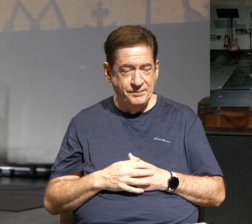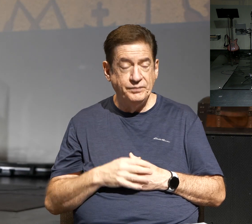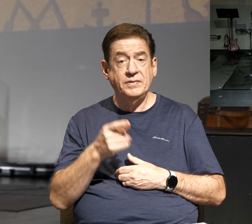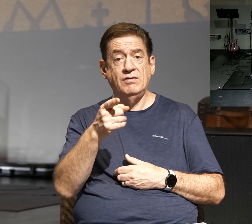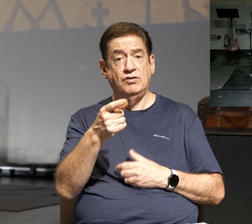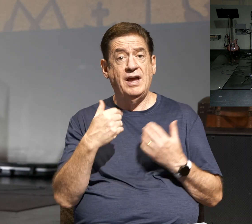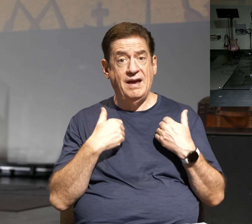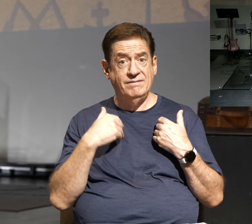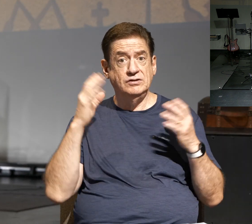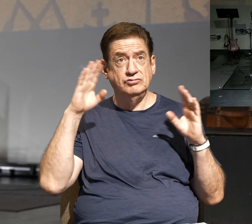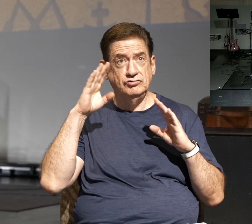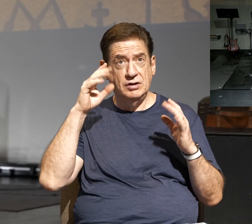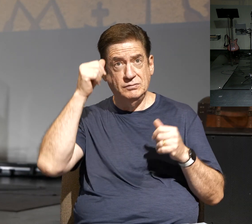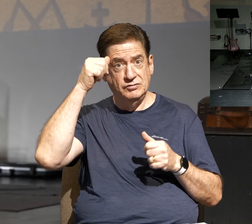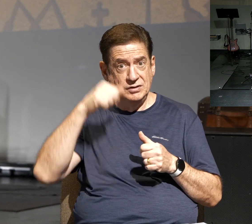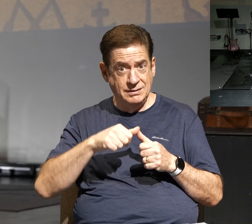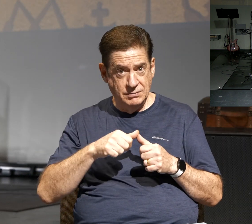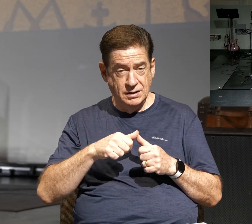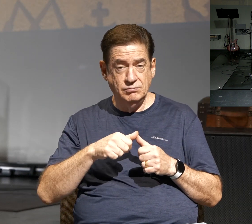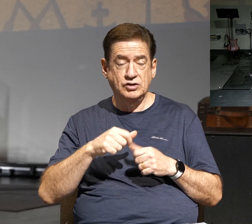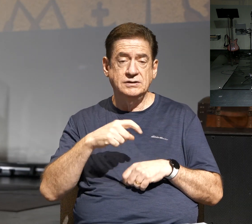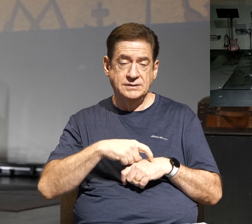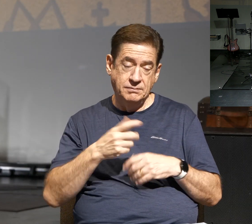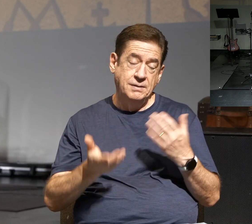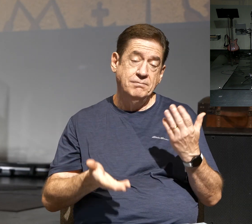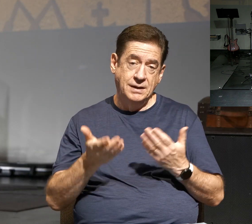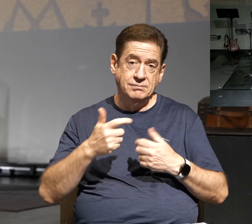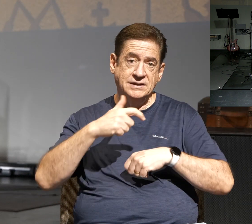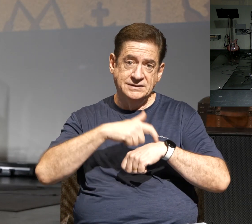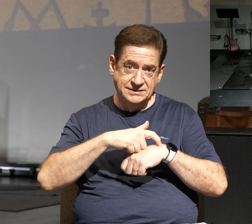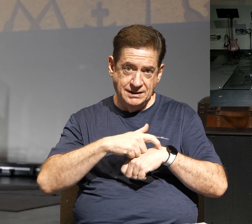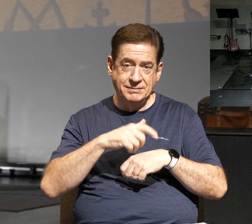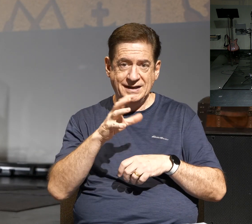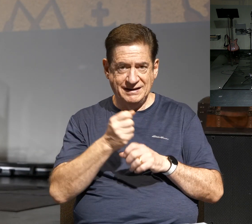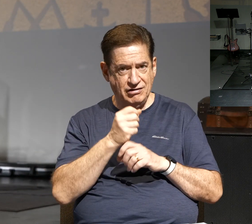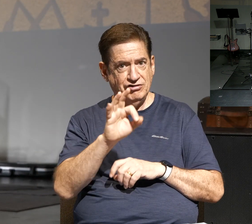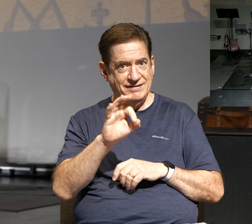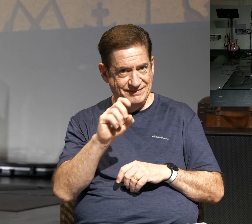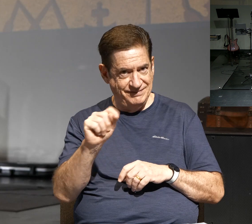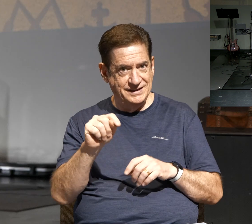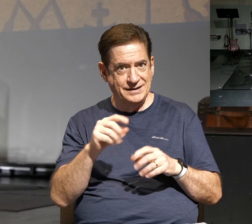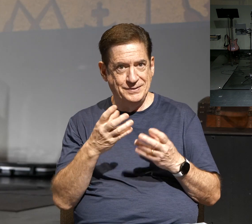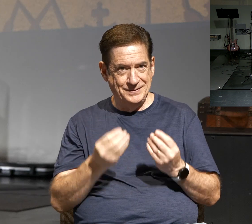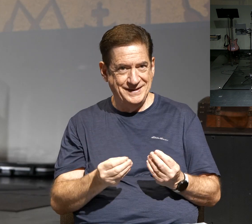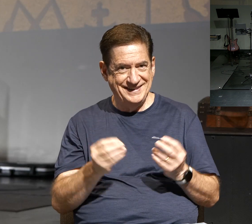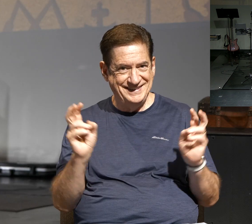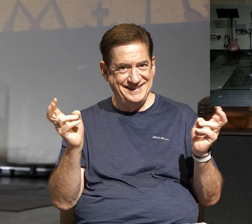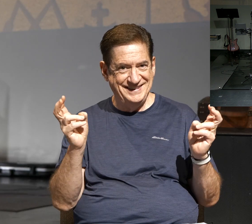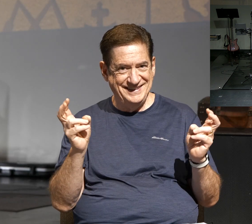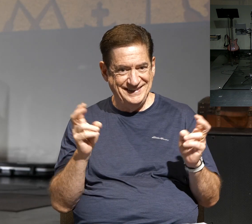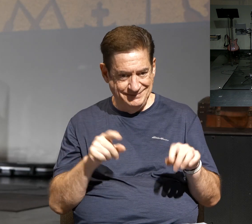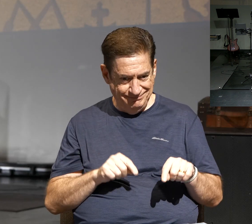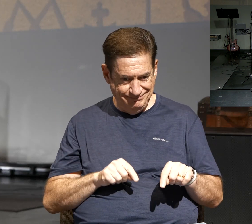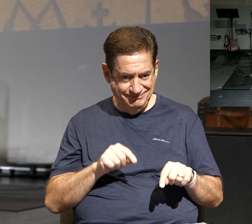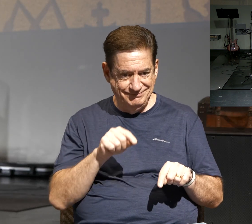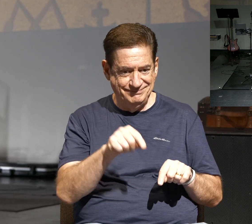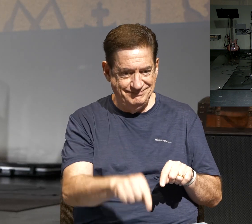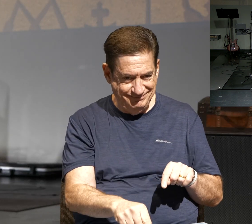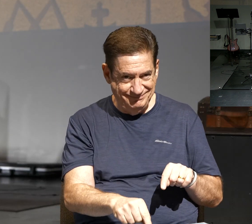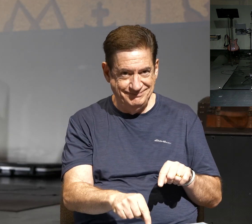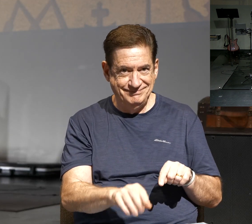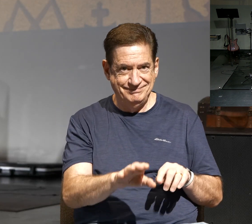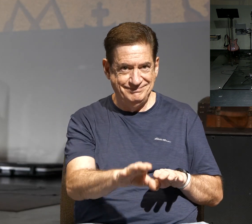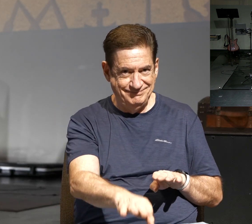If you're having trouble recounting a time, it may be time to get your feet wet. It might be time to say, okay, I'm letting the Holy Spirit lead